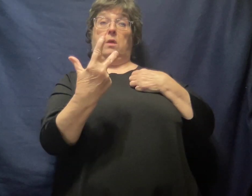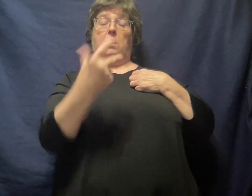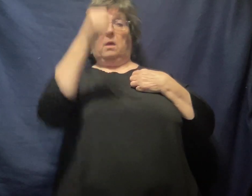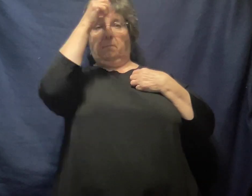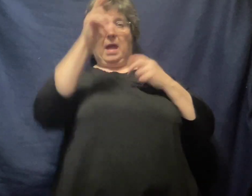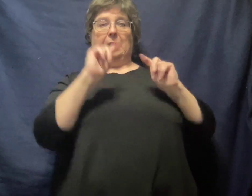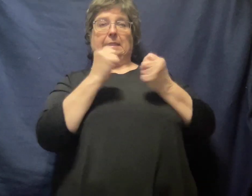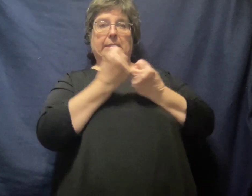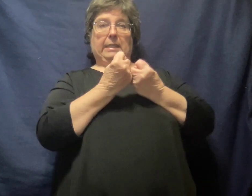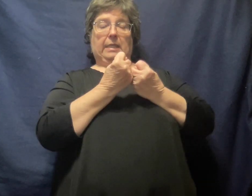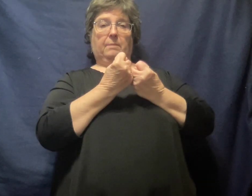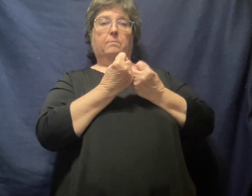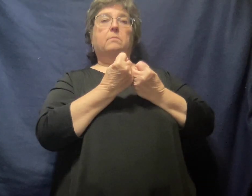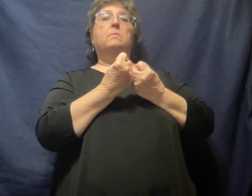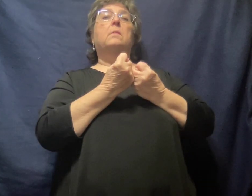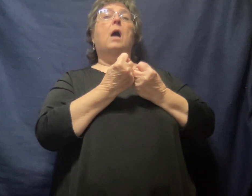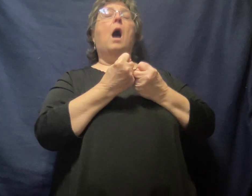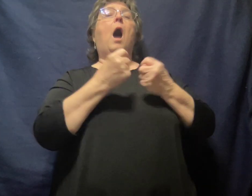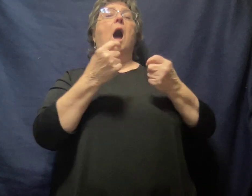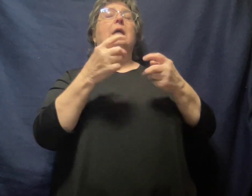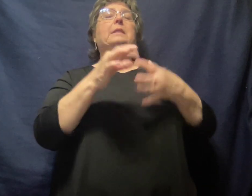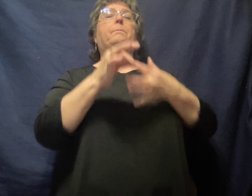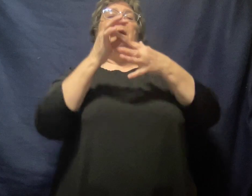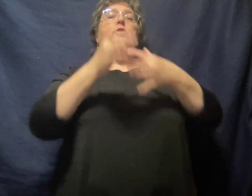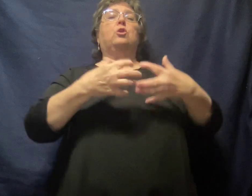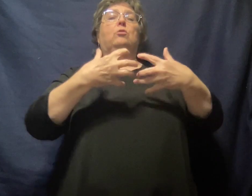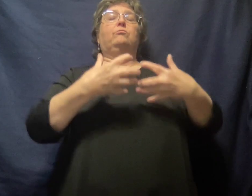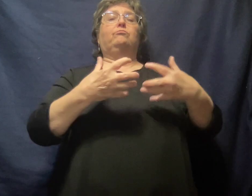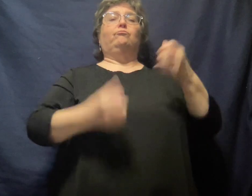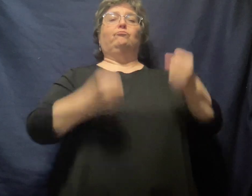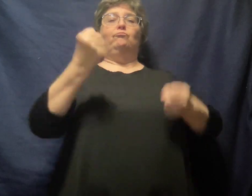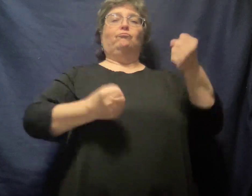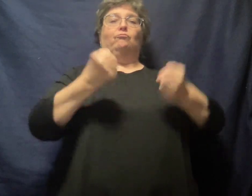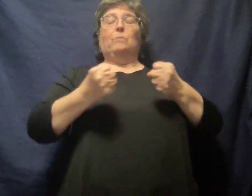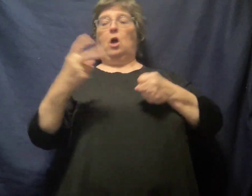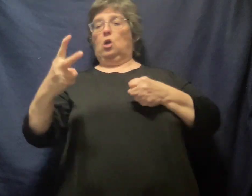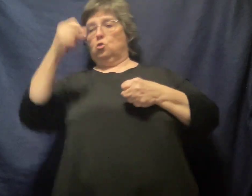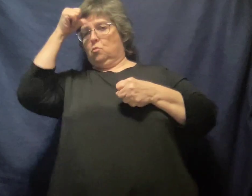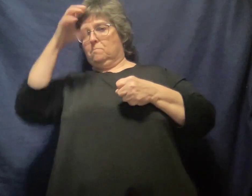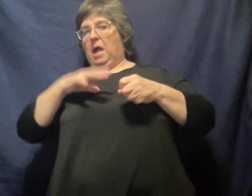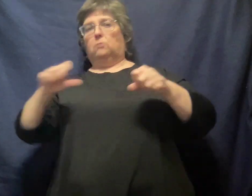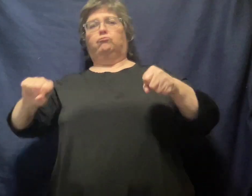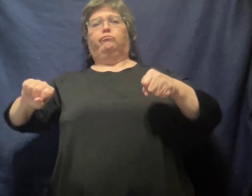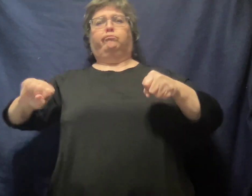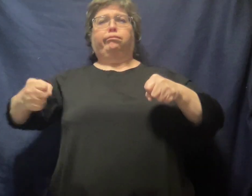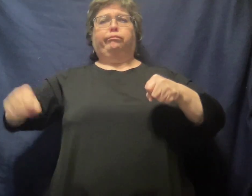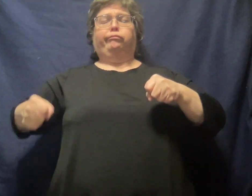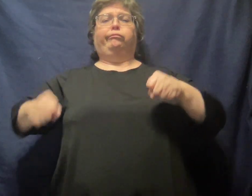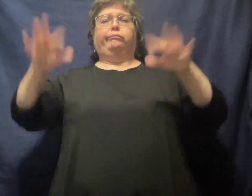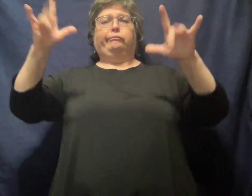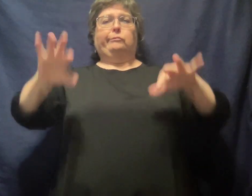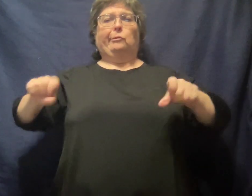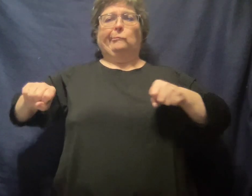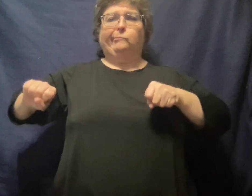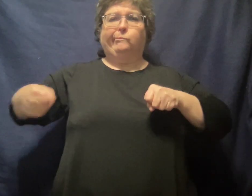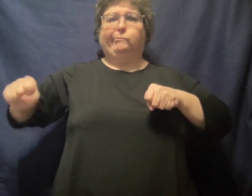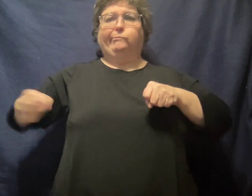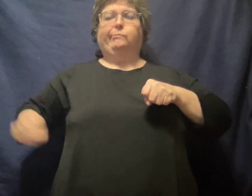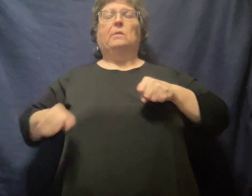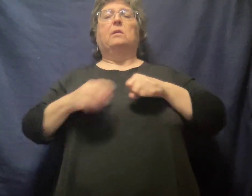on a track all-terrain vehicle, and then I had two-man teams on snow sleds, snowmobiles, and